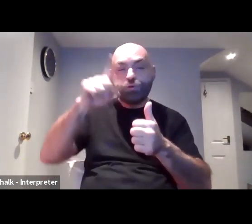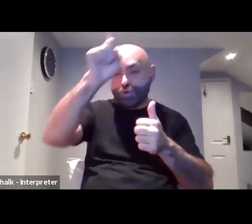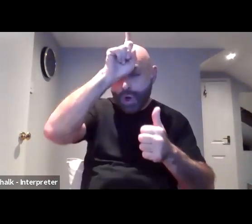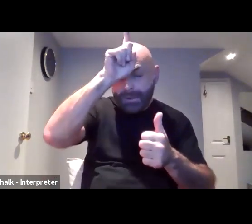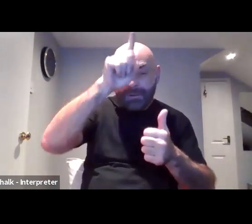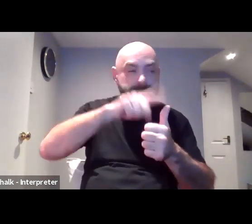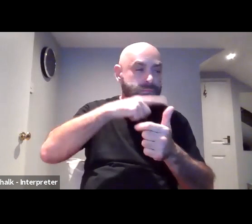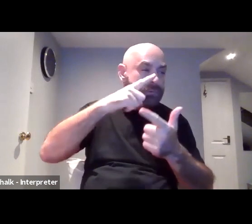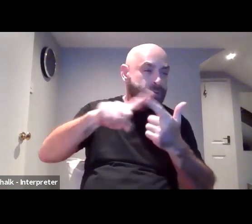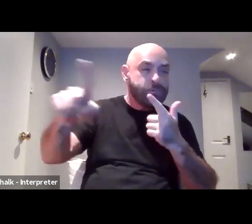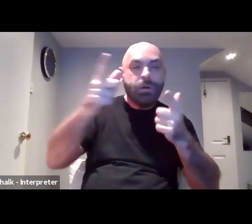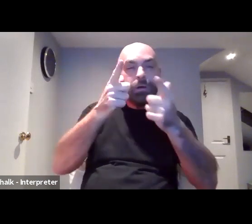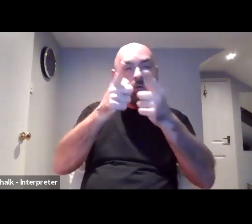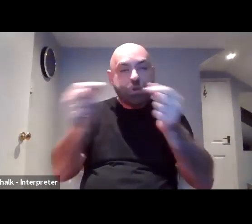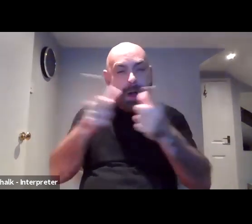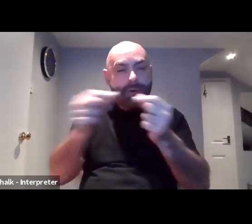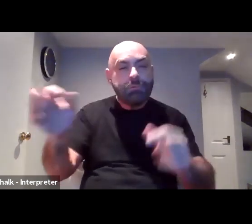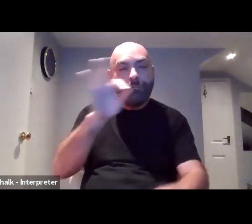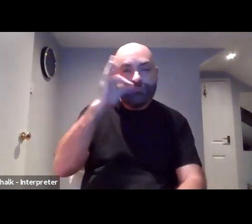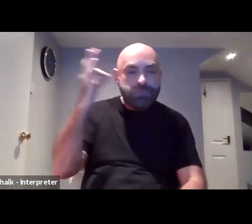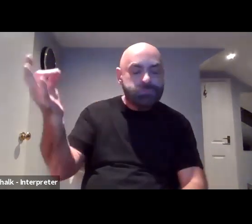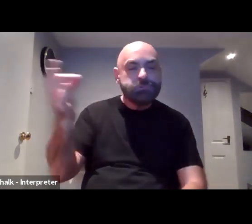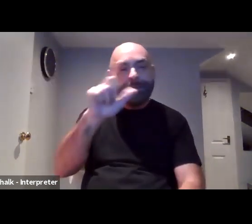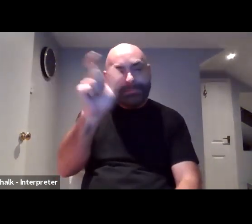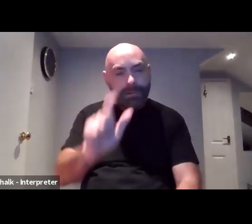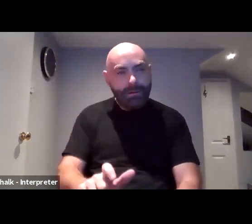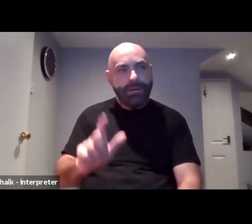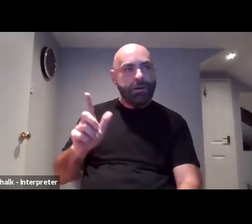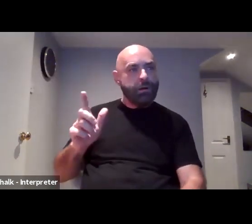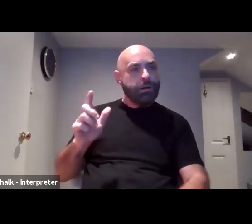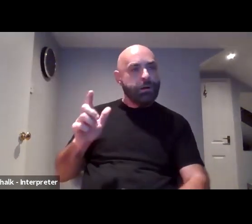and Japan and France and Italy.